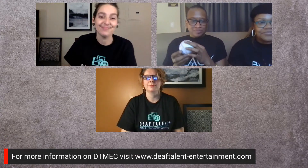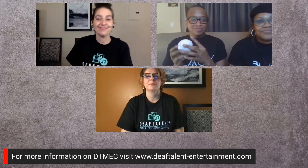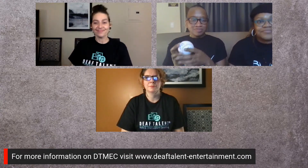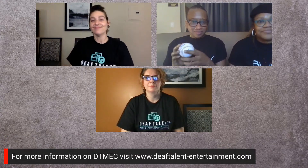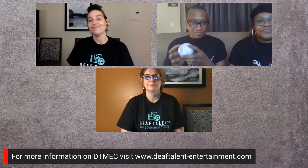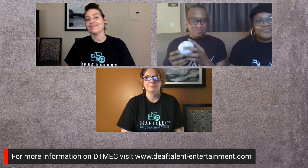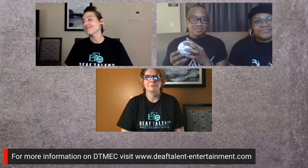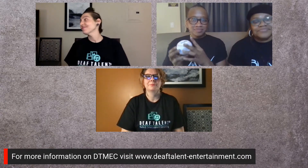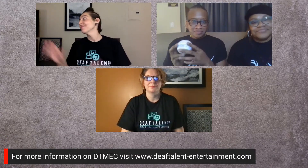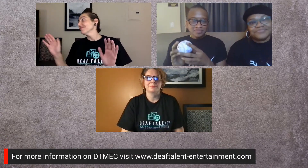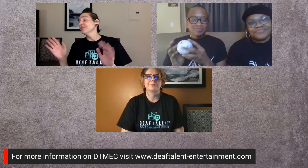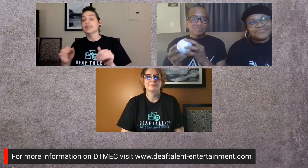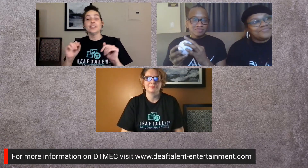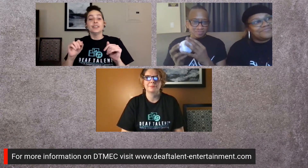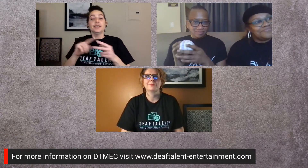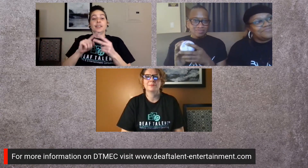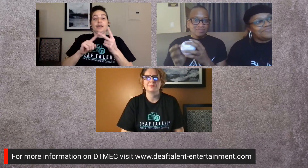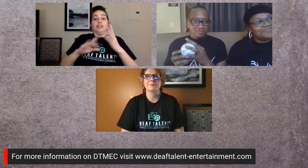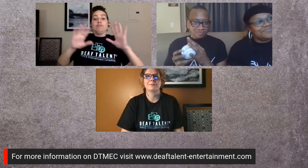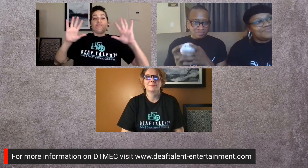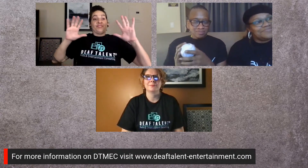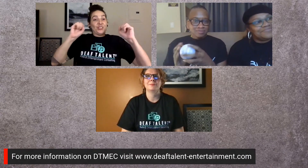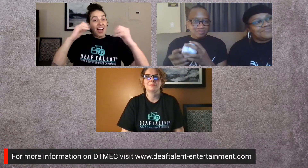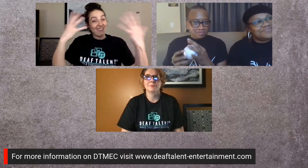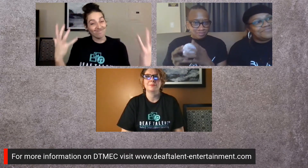We'll give you what you're looking for.